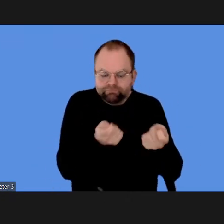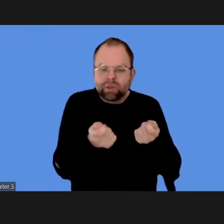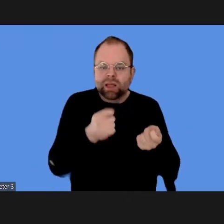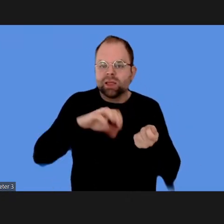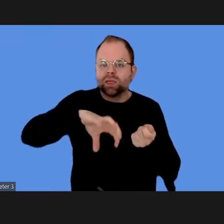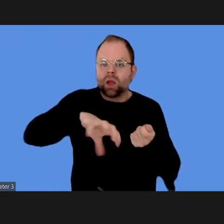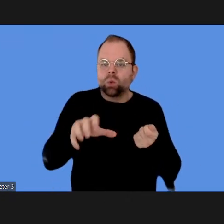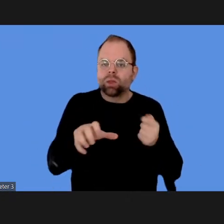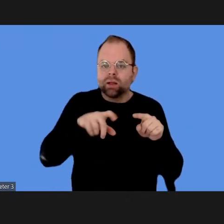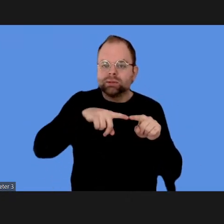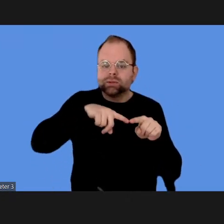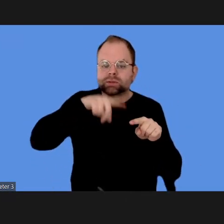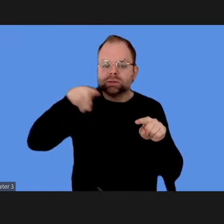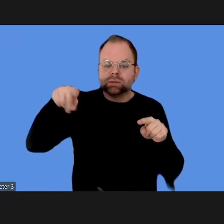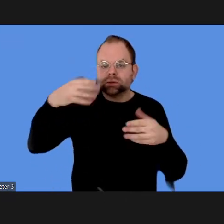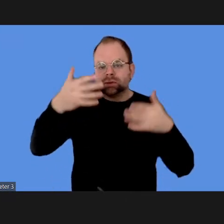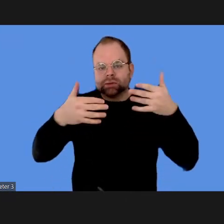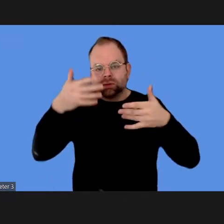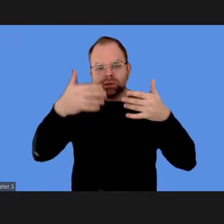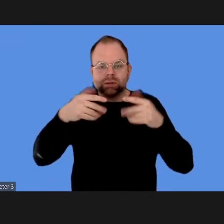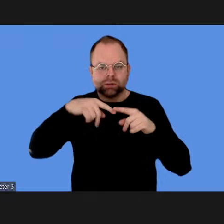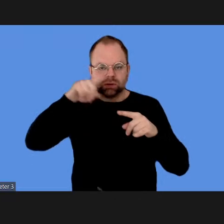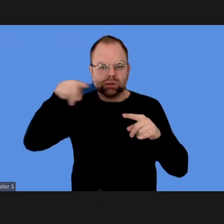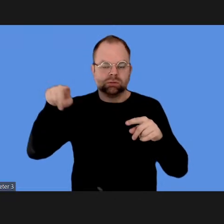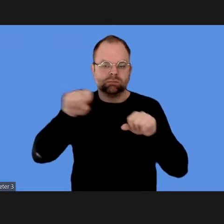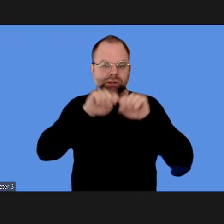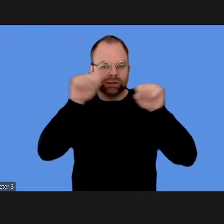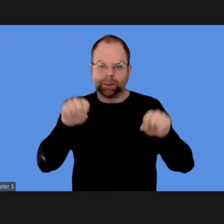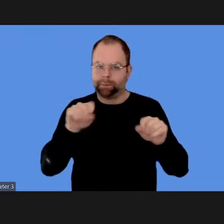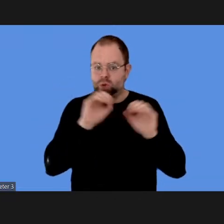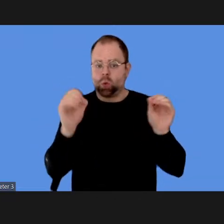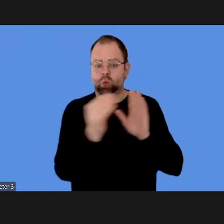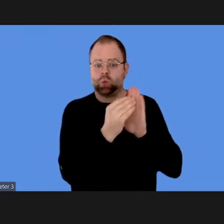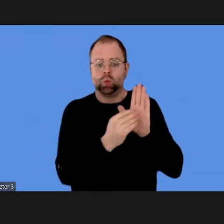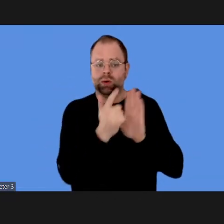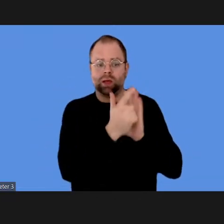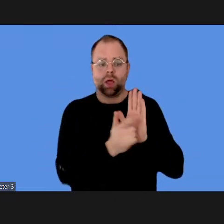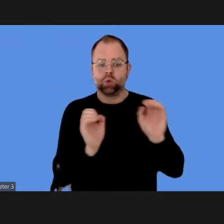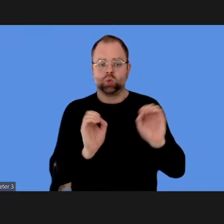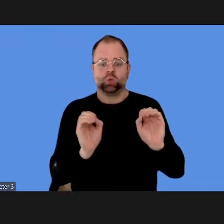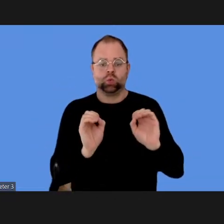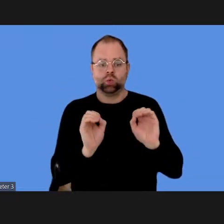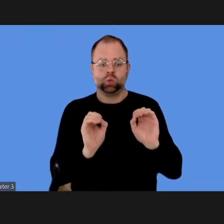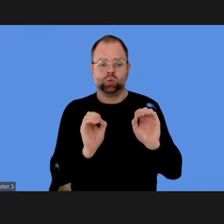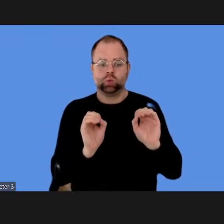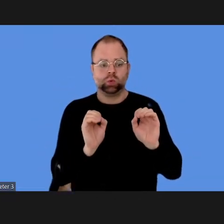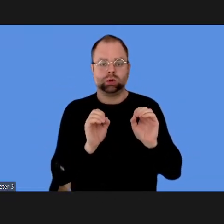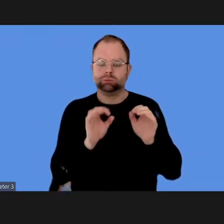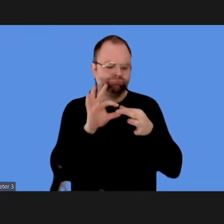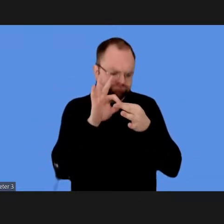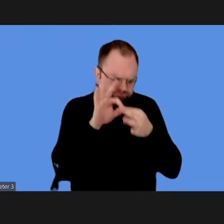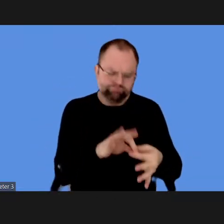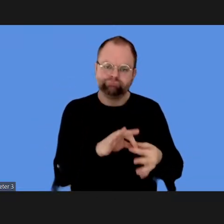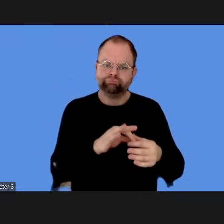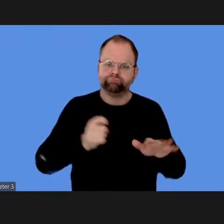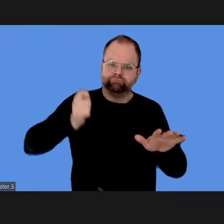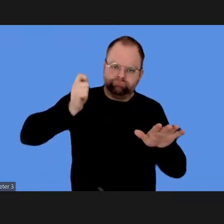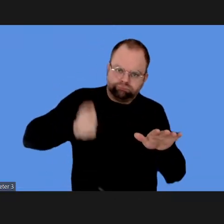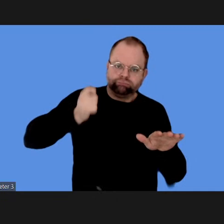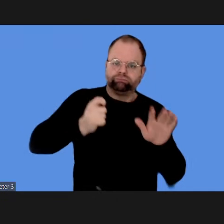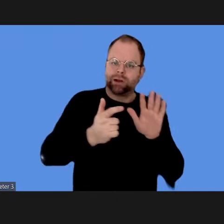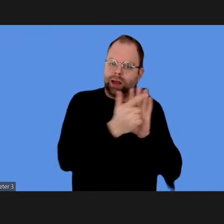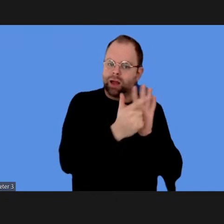this action plan being, more than 5 years now. The second problem,